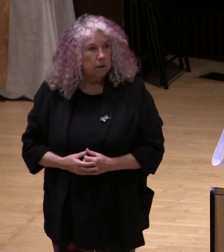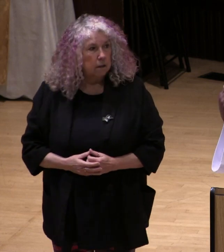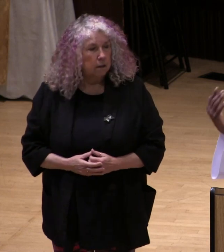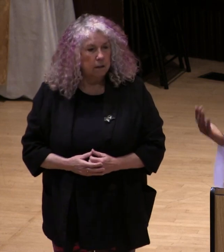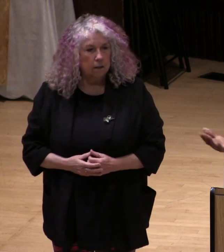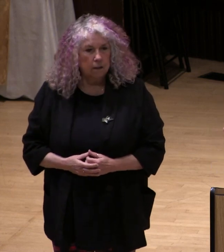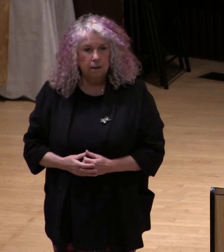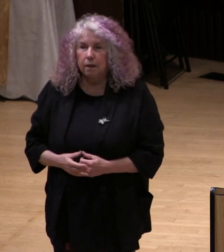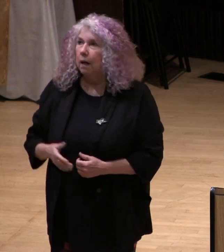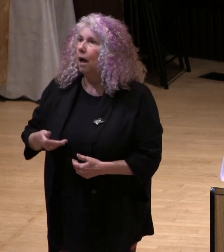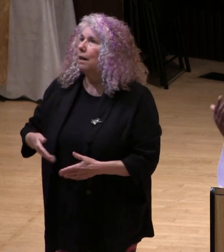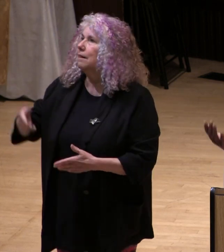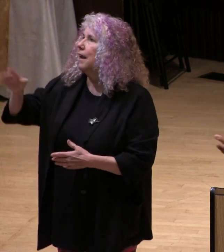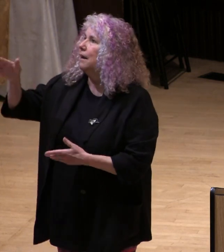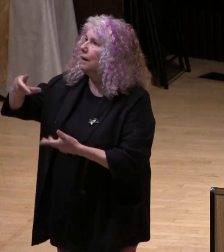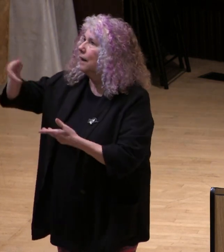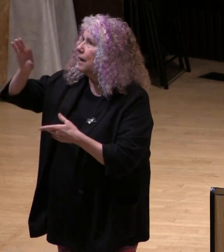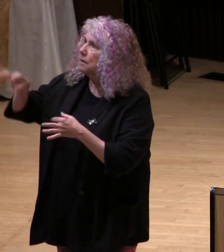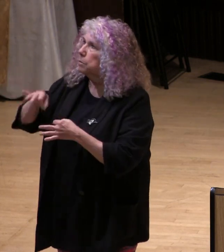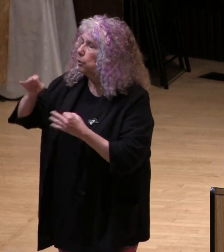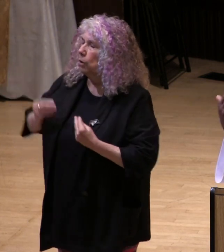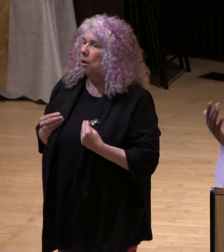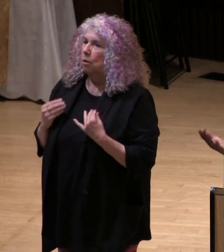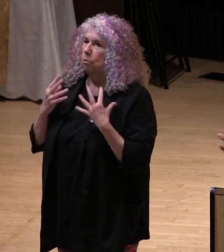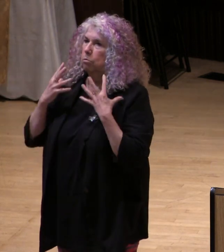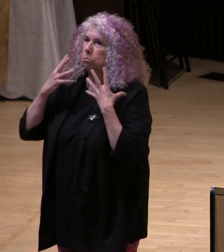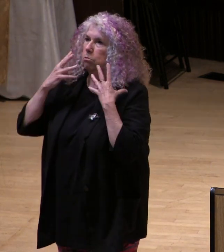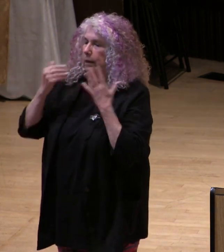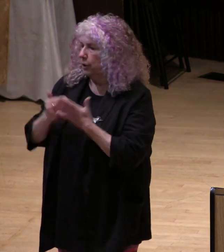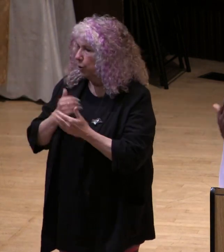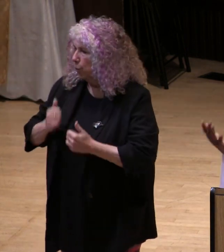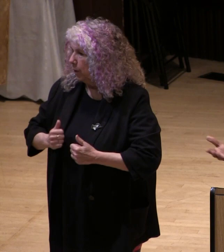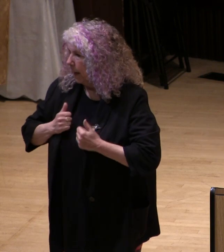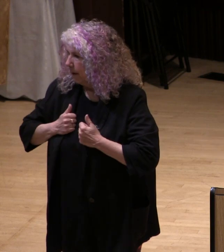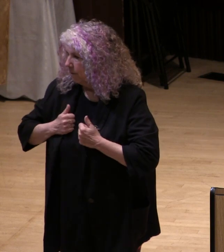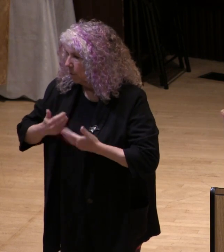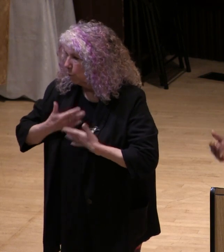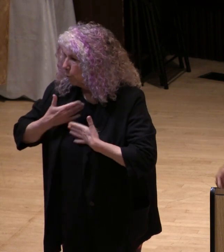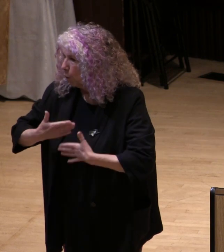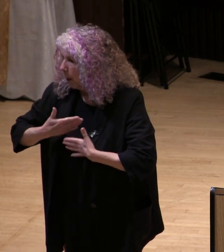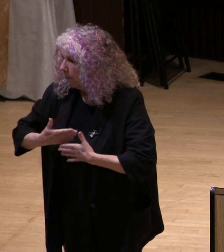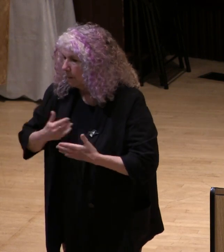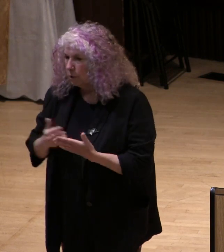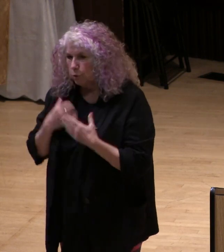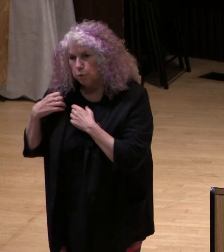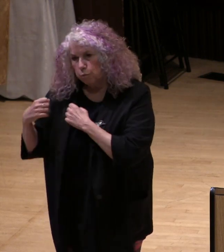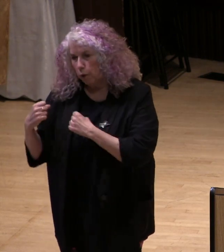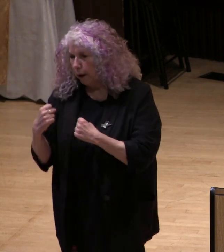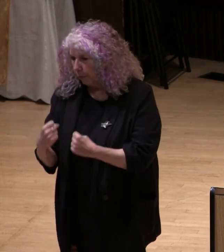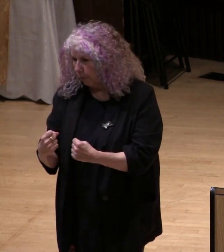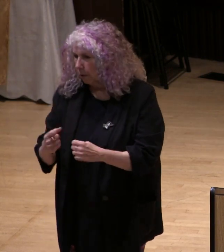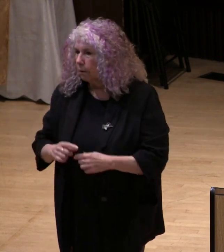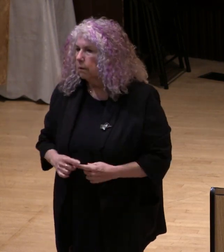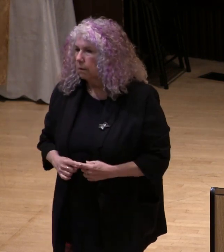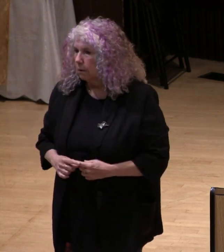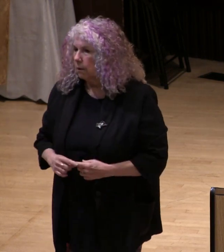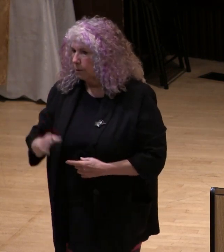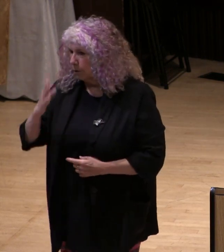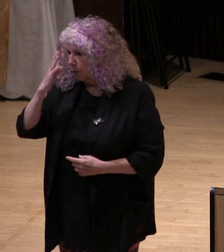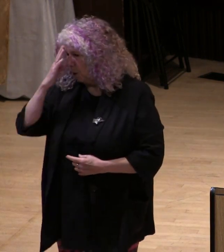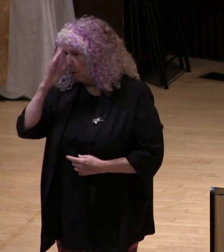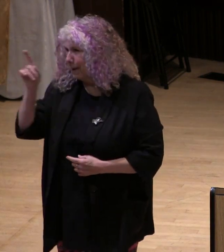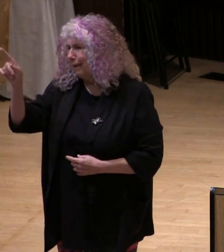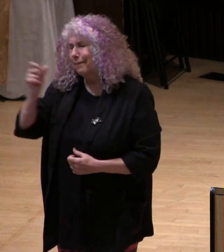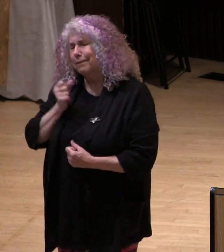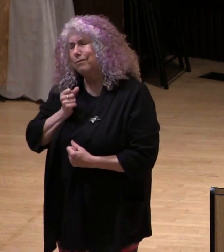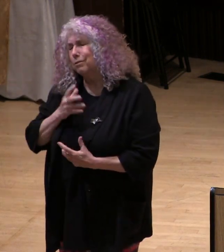Just let God's Spirit fill you, give you new life, new breath, new strength, and know how deeply